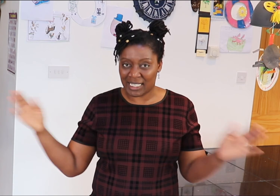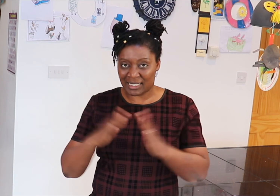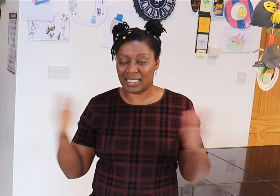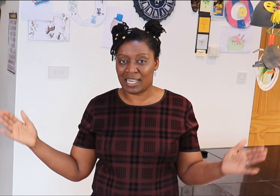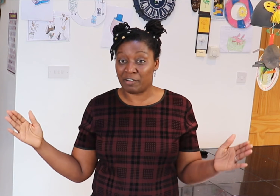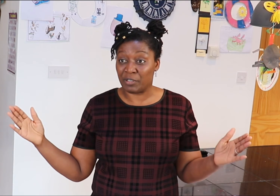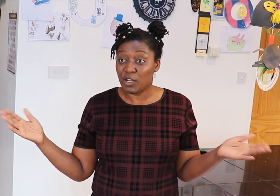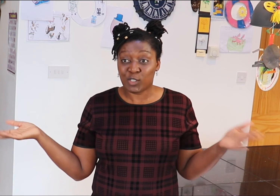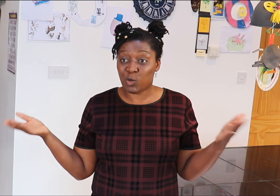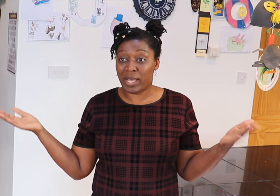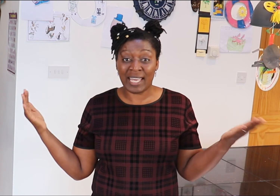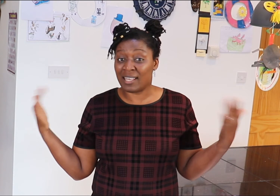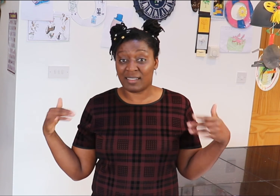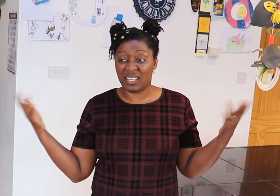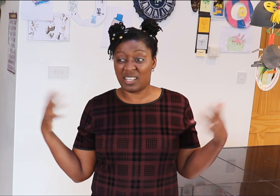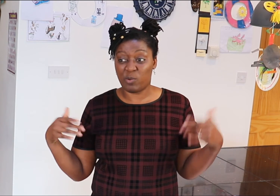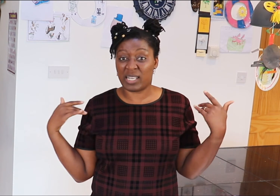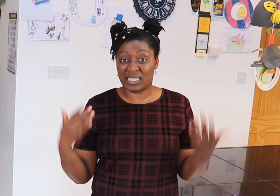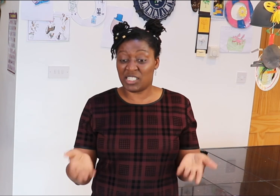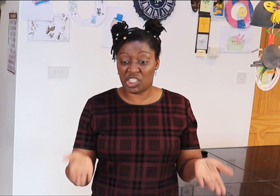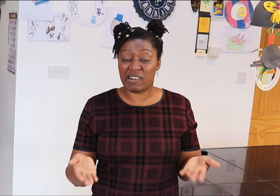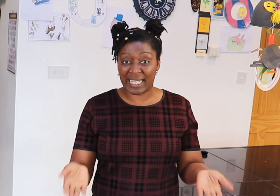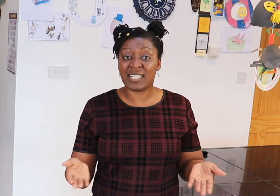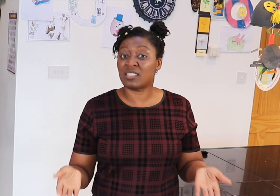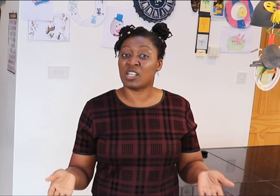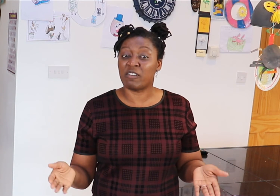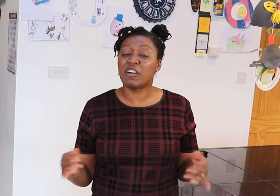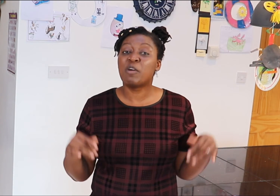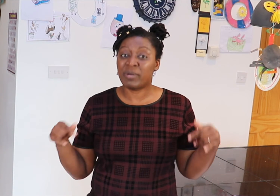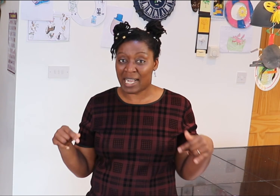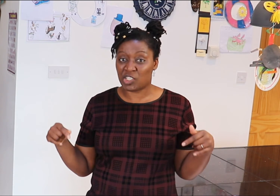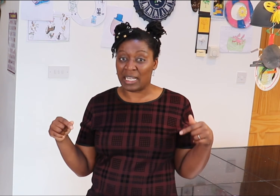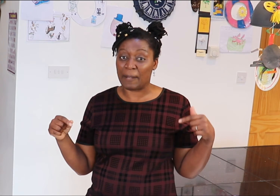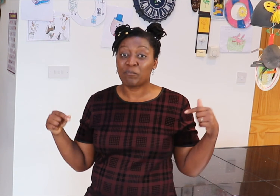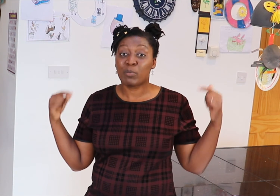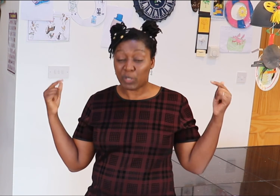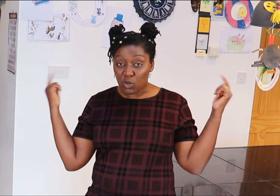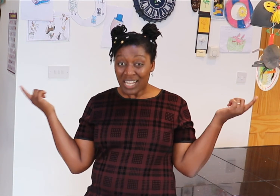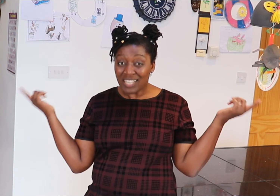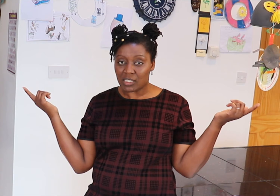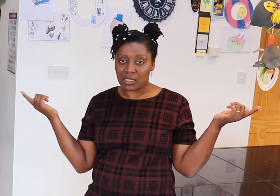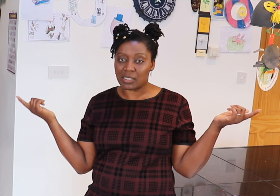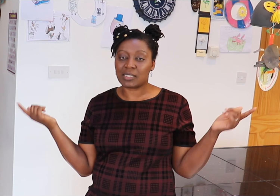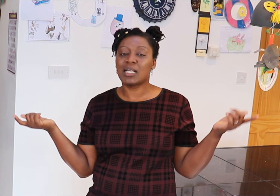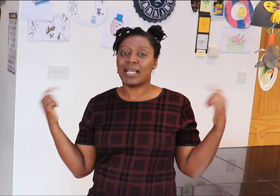this scenario. So we're here thinking we're teaching our kids stuff, but actually pure consciousness